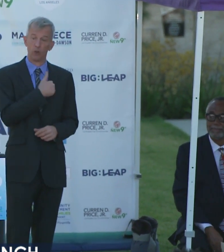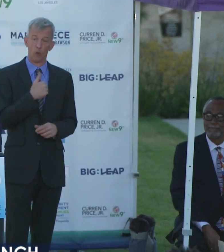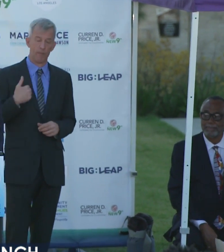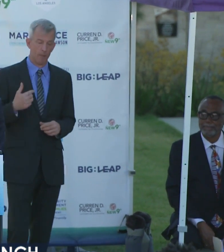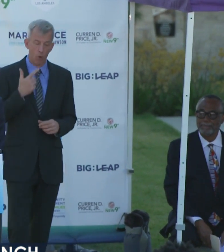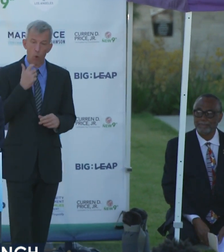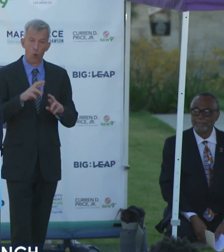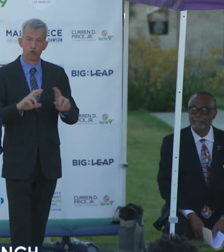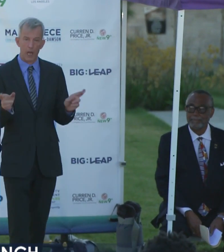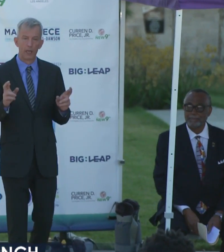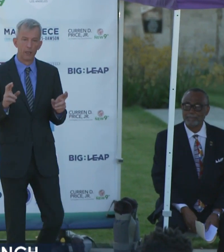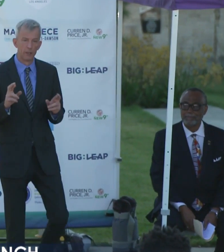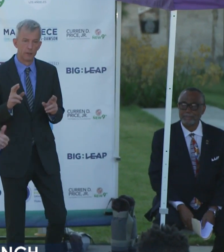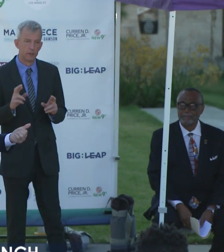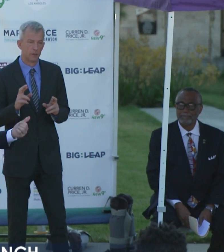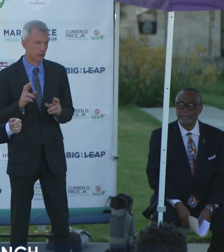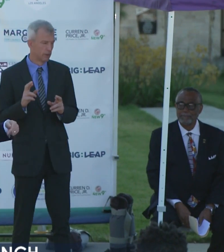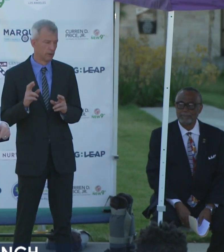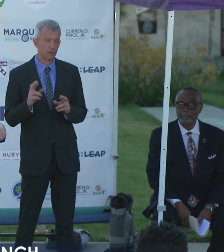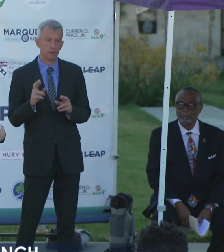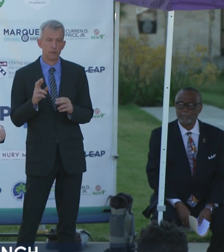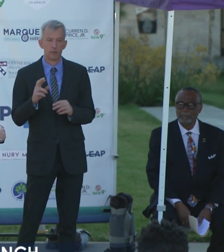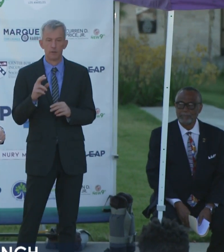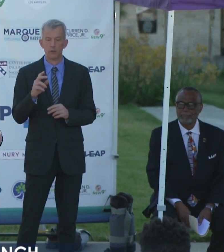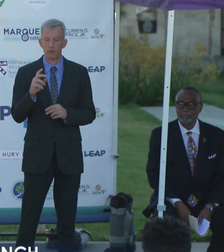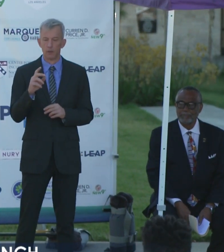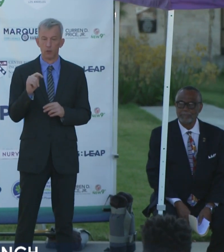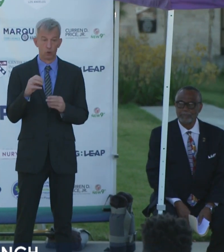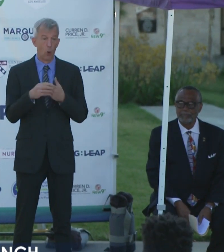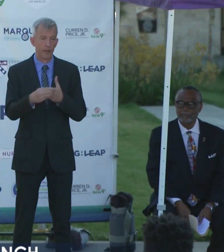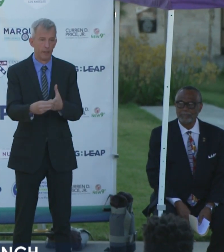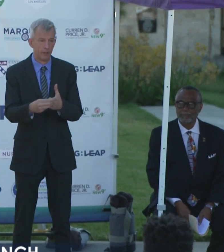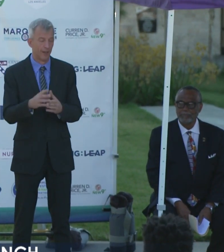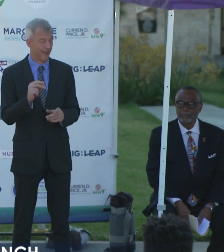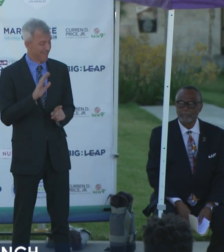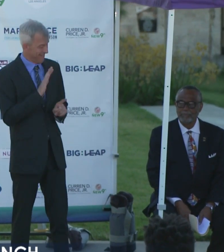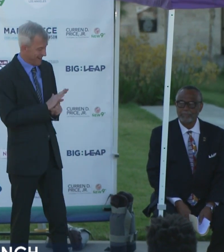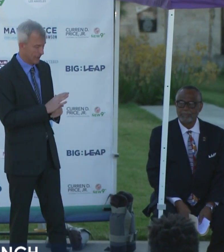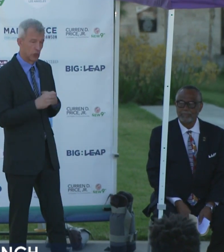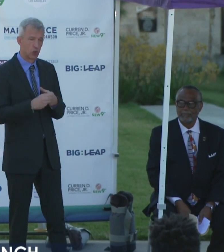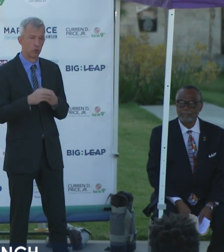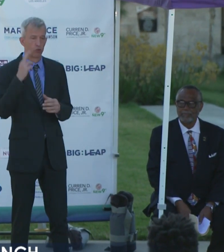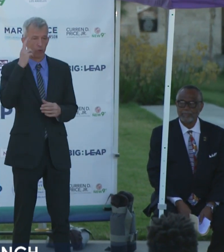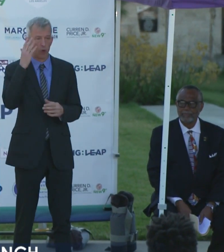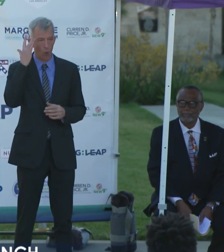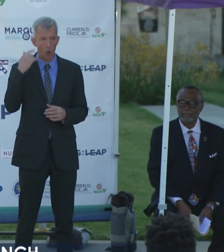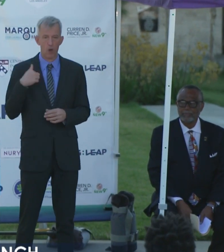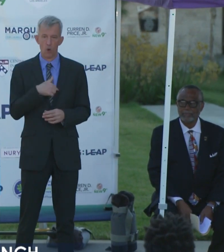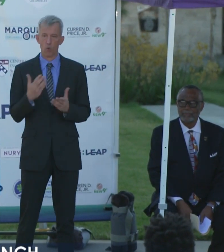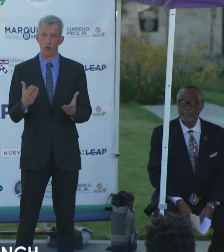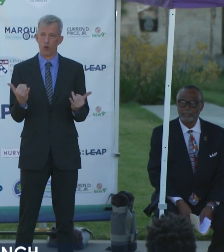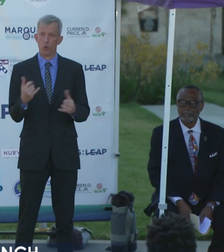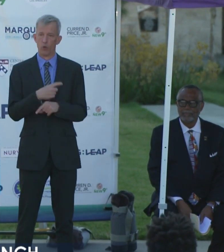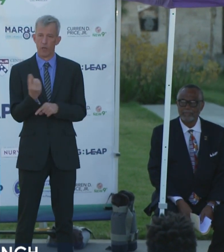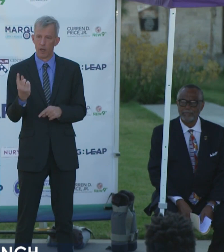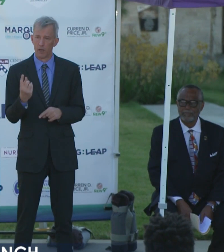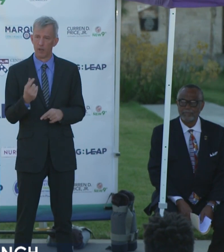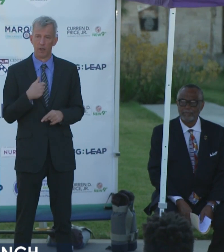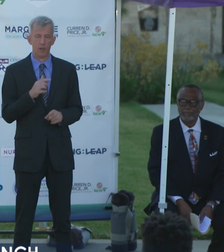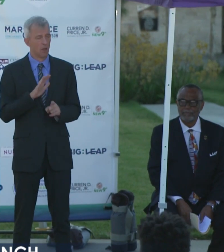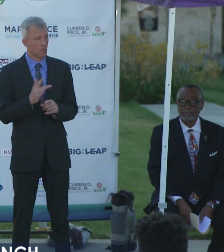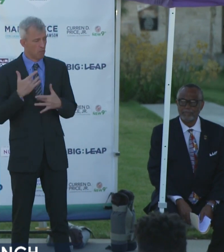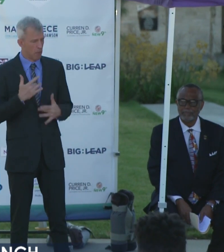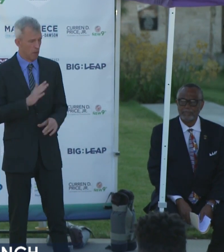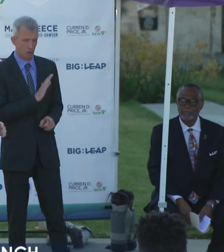starting line on this. And his leadership is a big reason why we are here today. He's had a long history of stepping up for Angelenos and